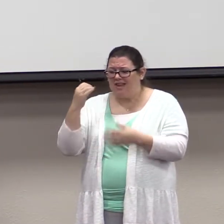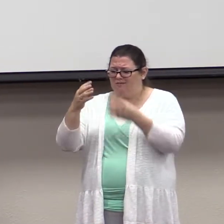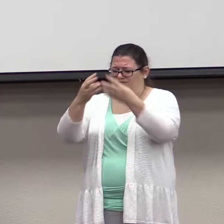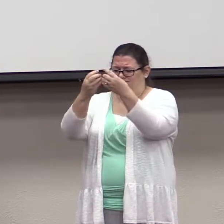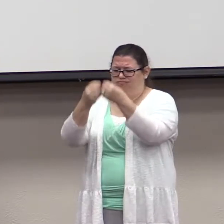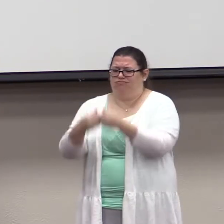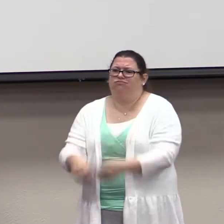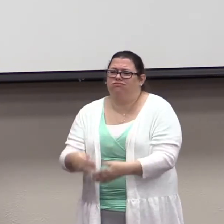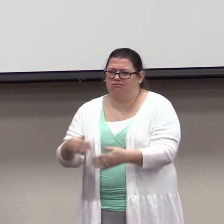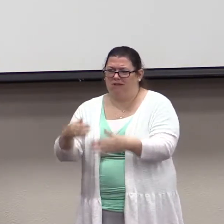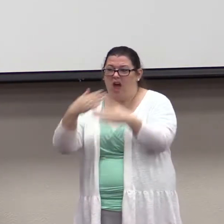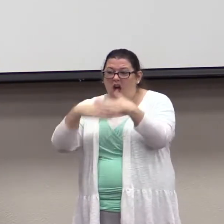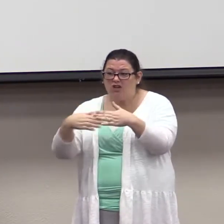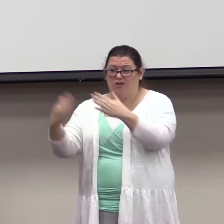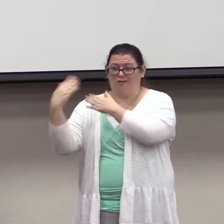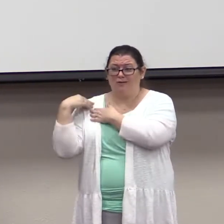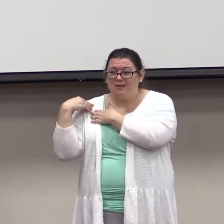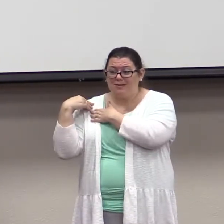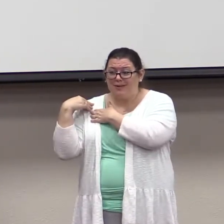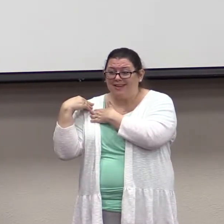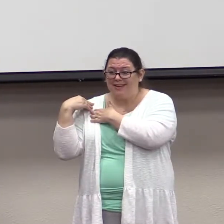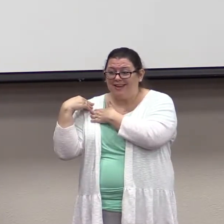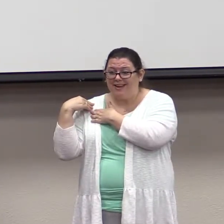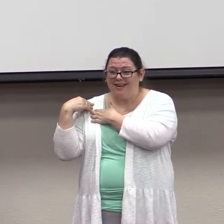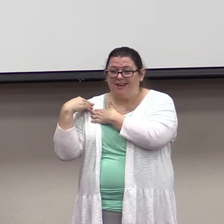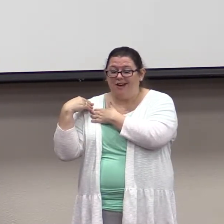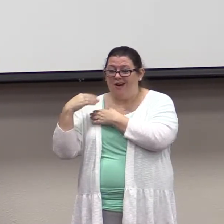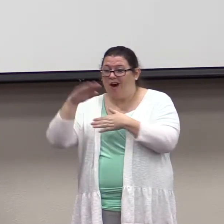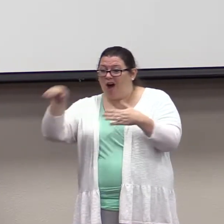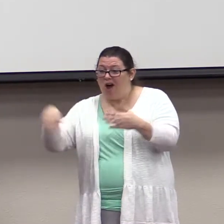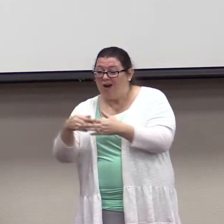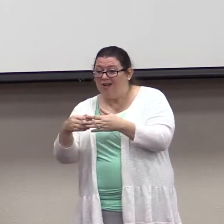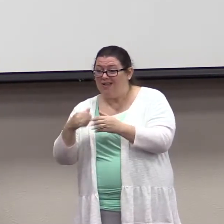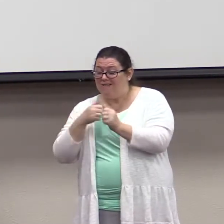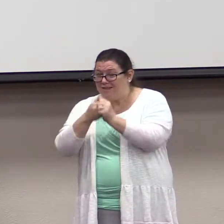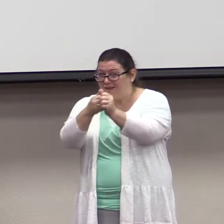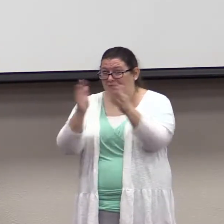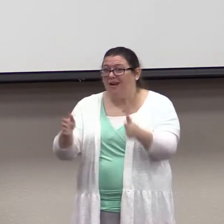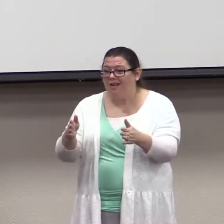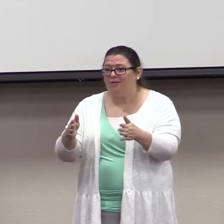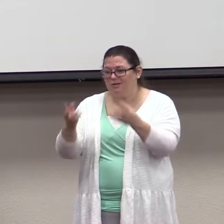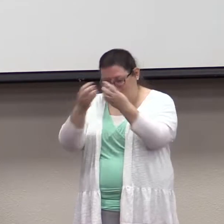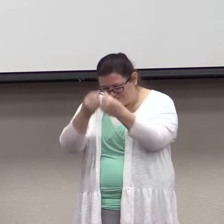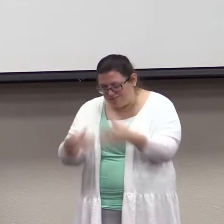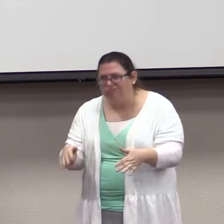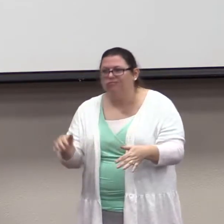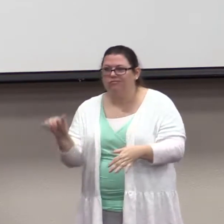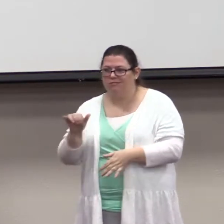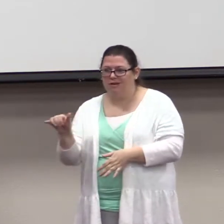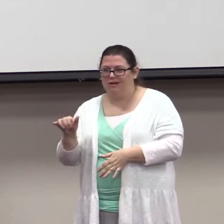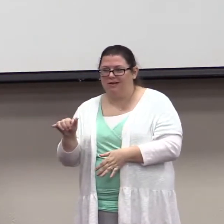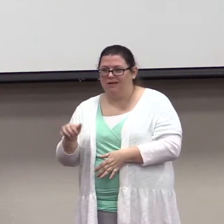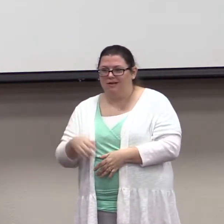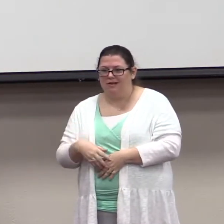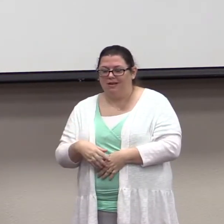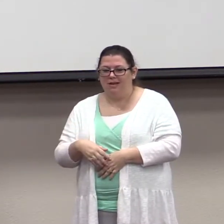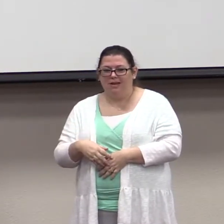well. Joshua had to lead some 600,000 fighting men into the land, probably